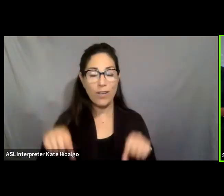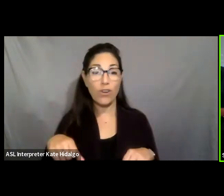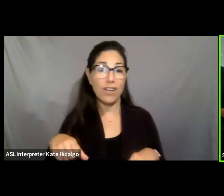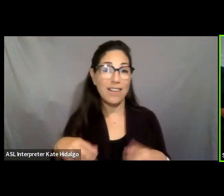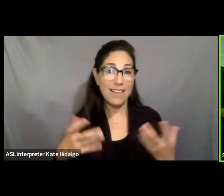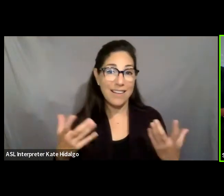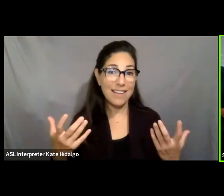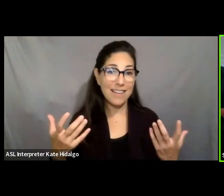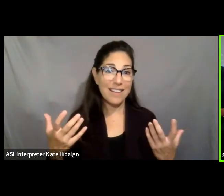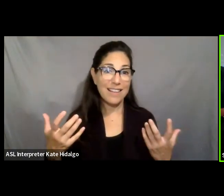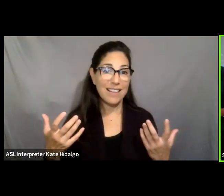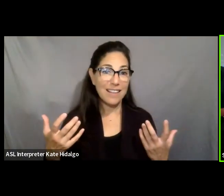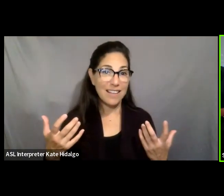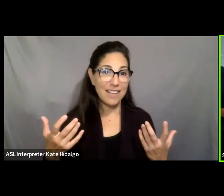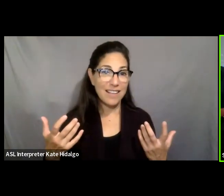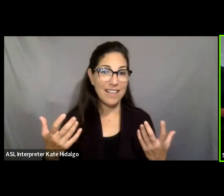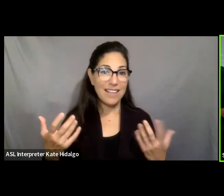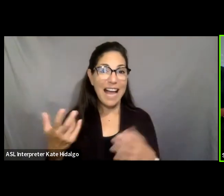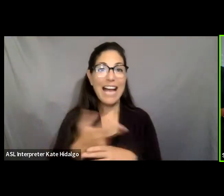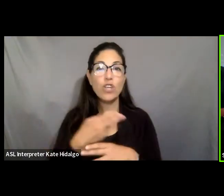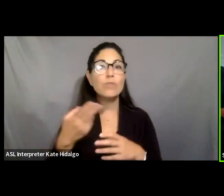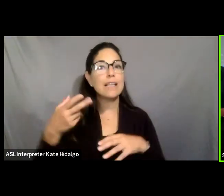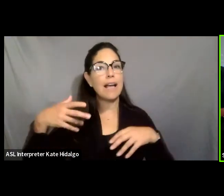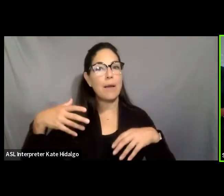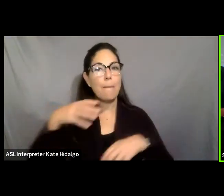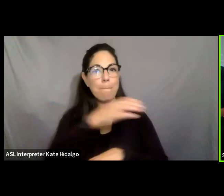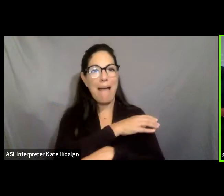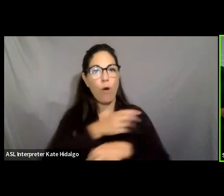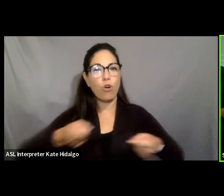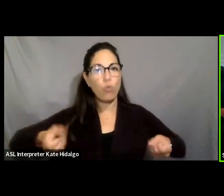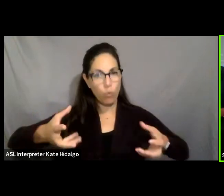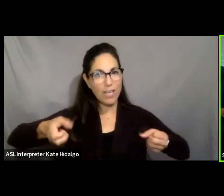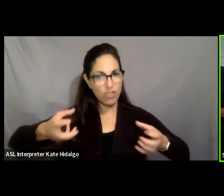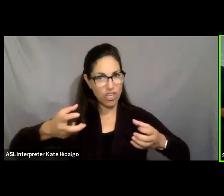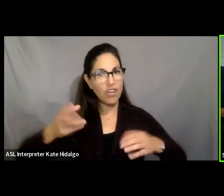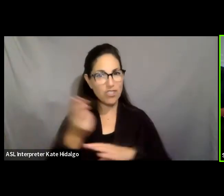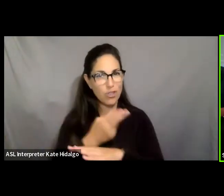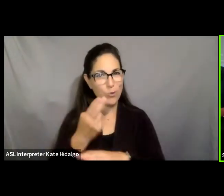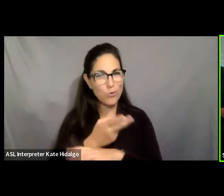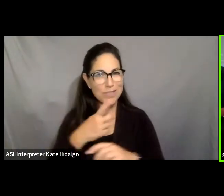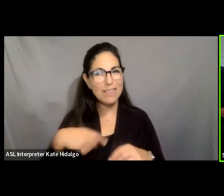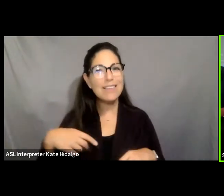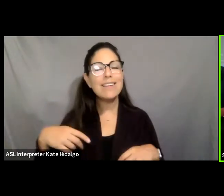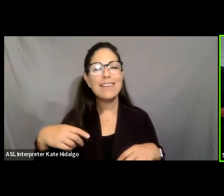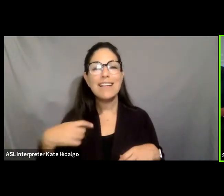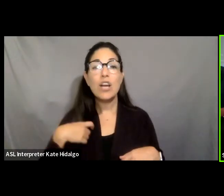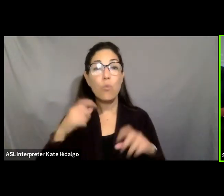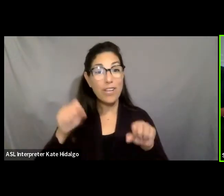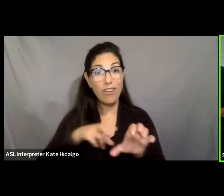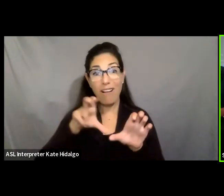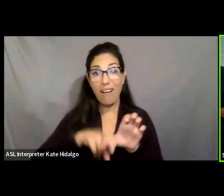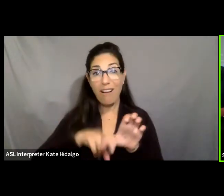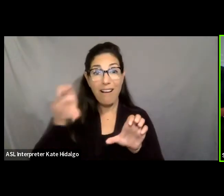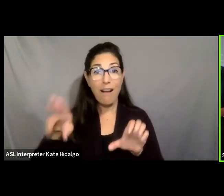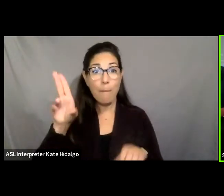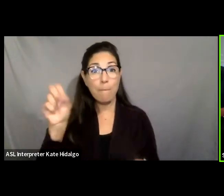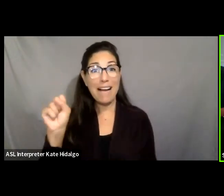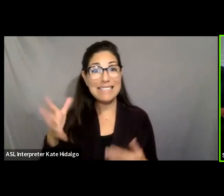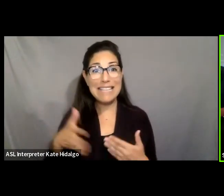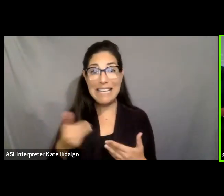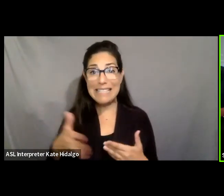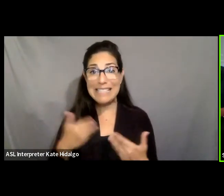surprise that I use a power chair to get around. And we were able to ride on one of the buses, and that was really